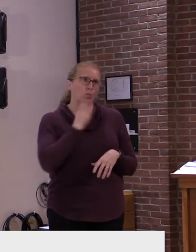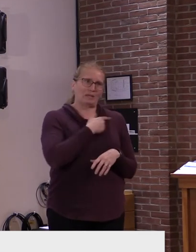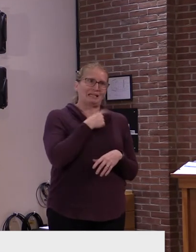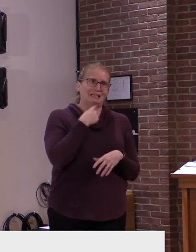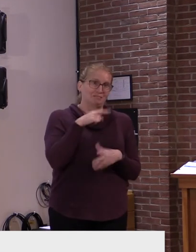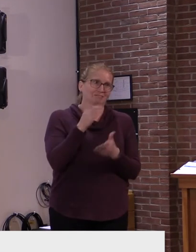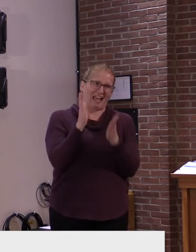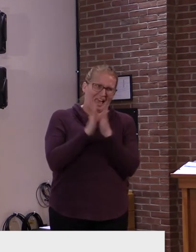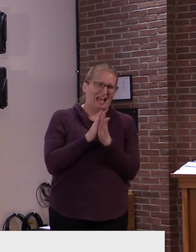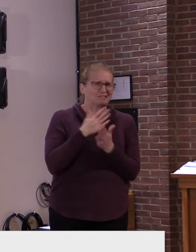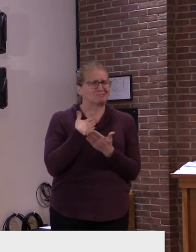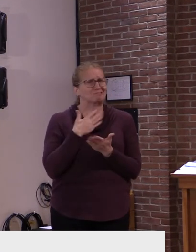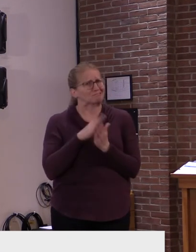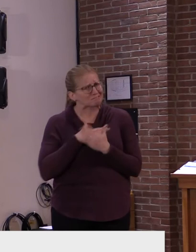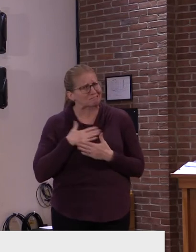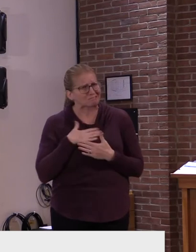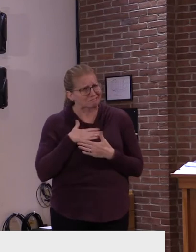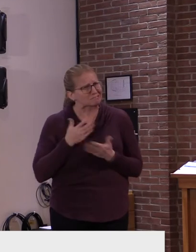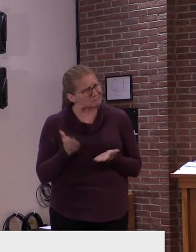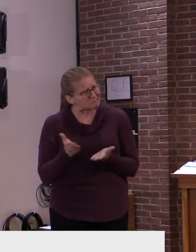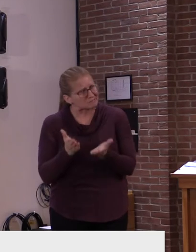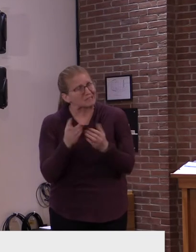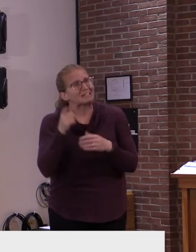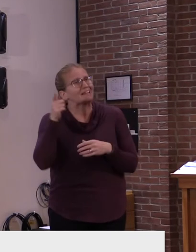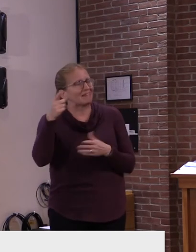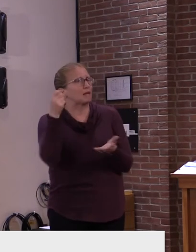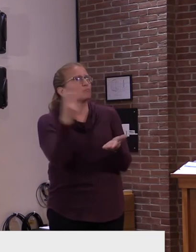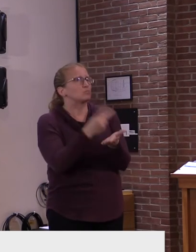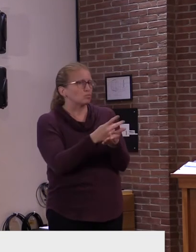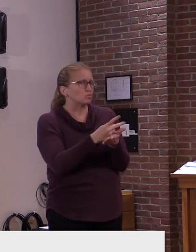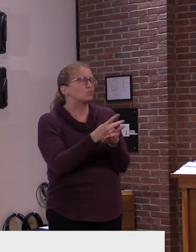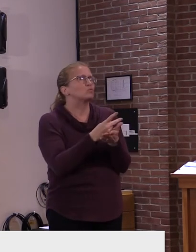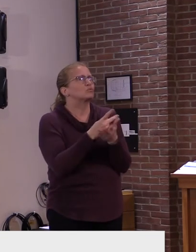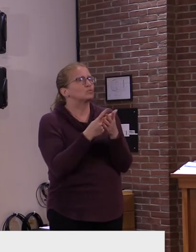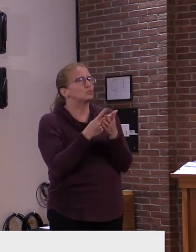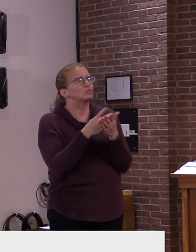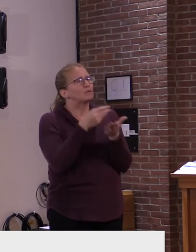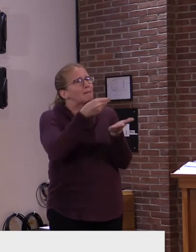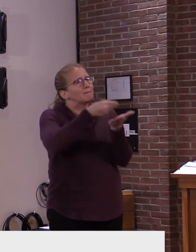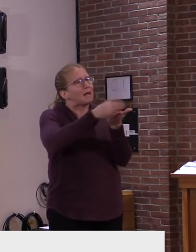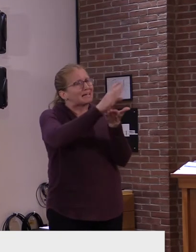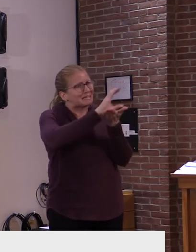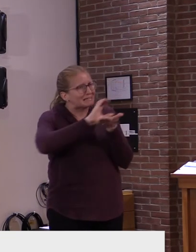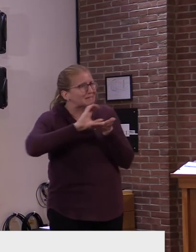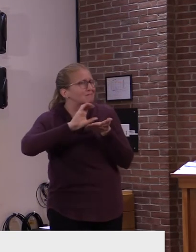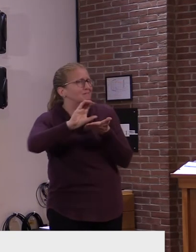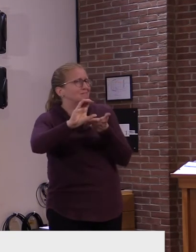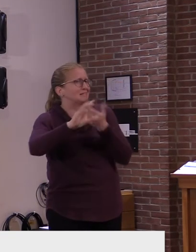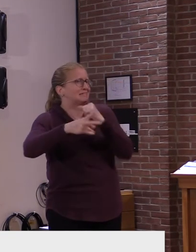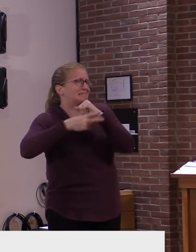setting aside a certain amount of money for the health care stabilization